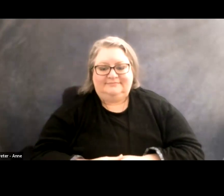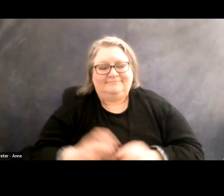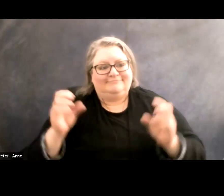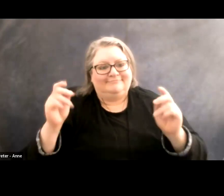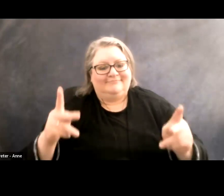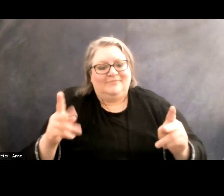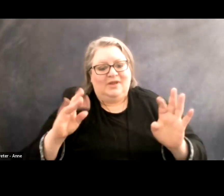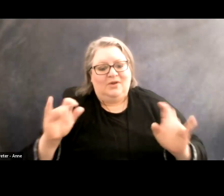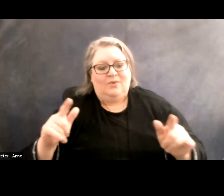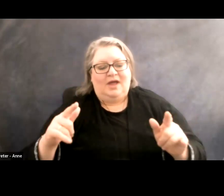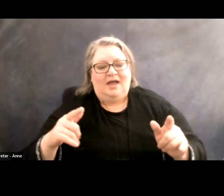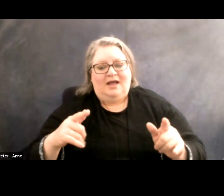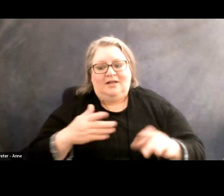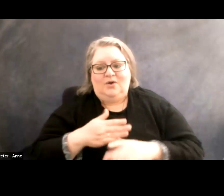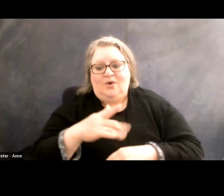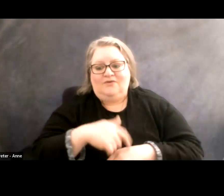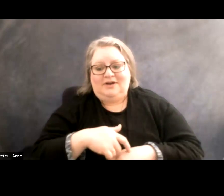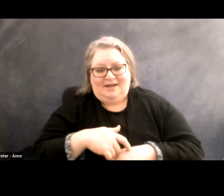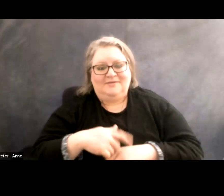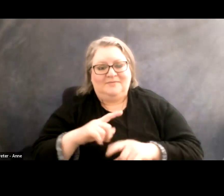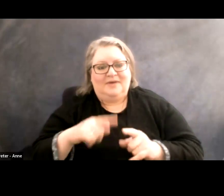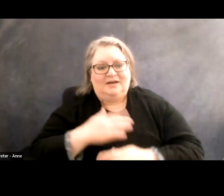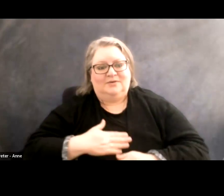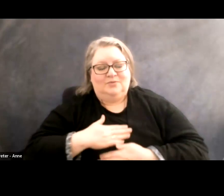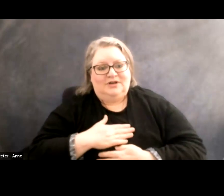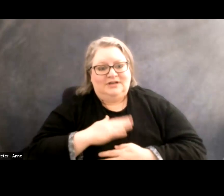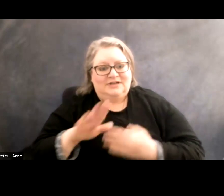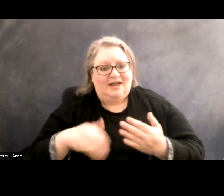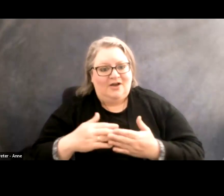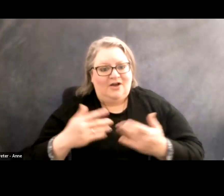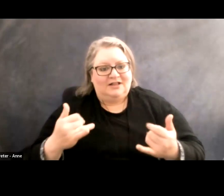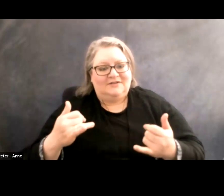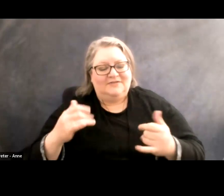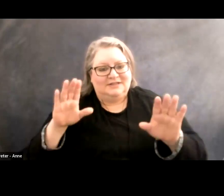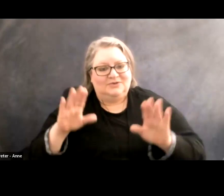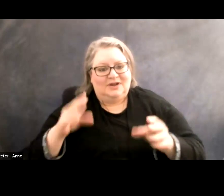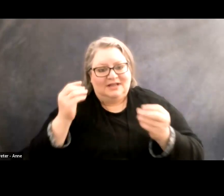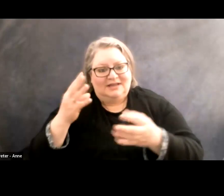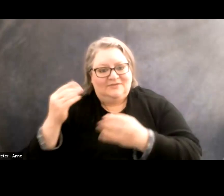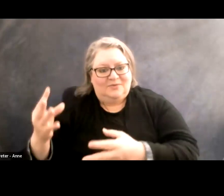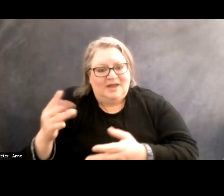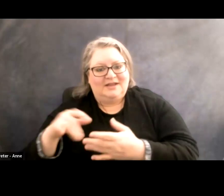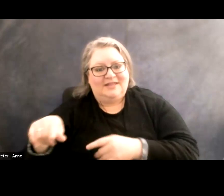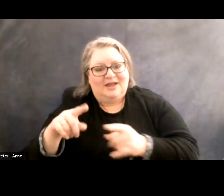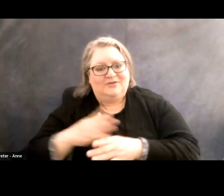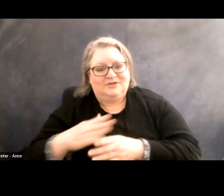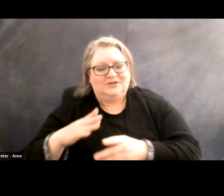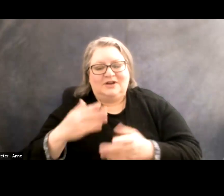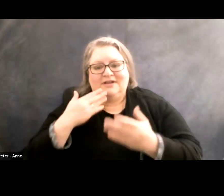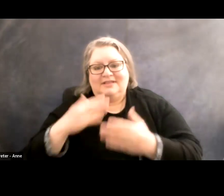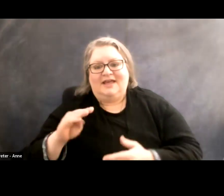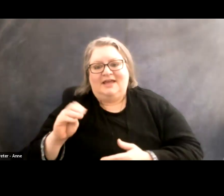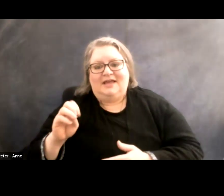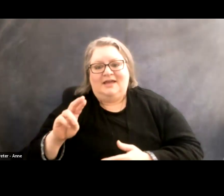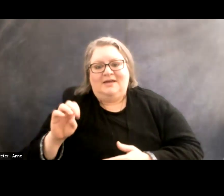Okay, well, we're definitely over time, but really appreciate all of this incredible information that you've shared. Thank you,